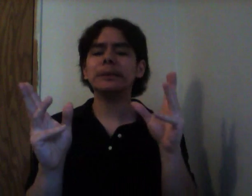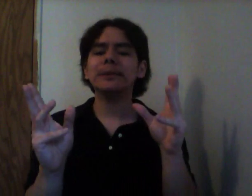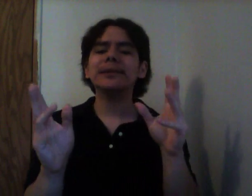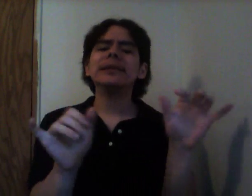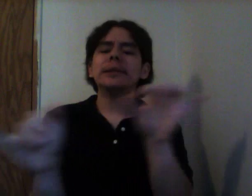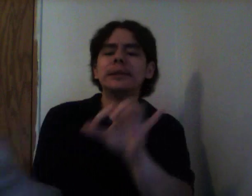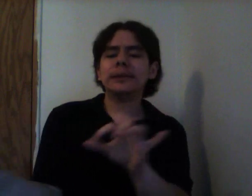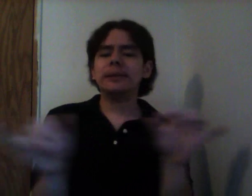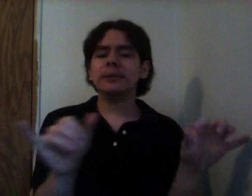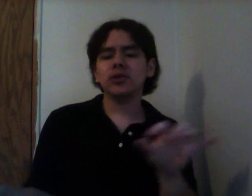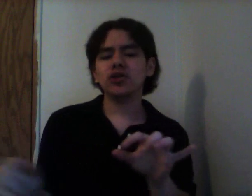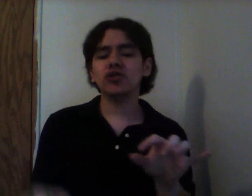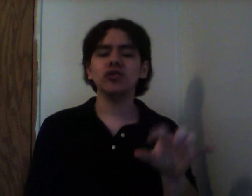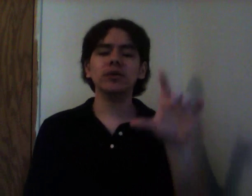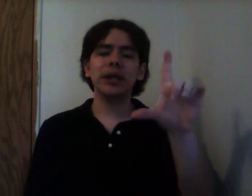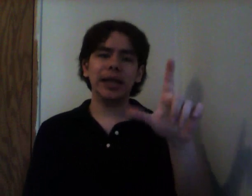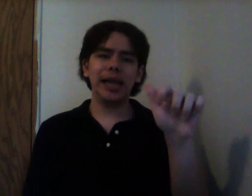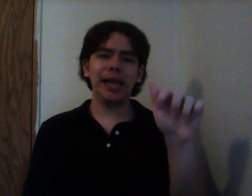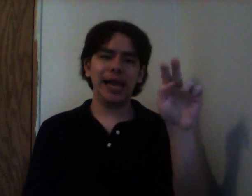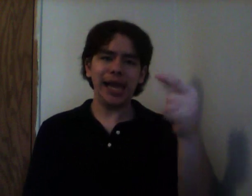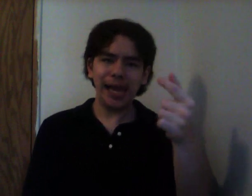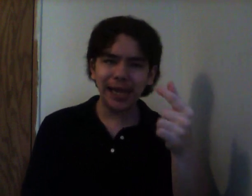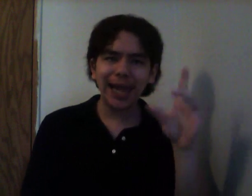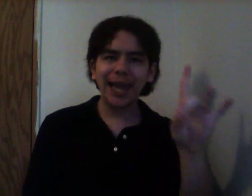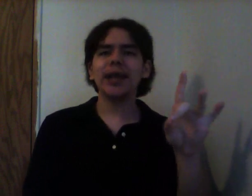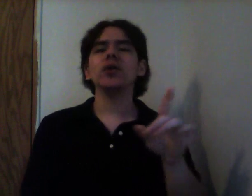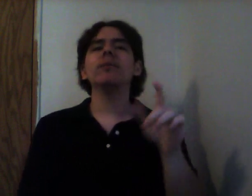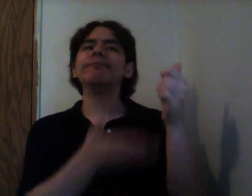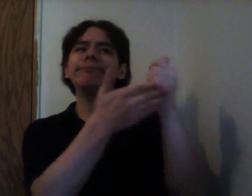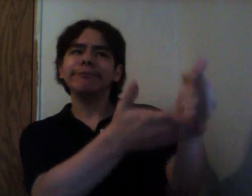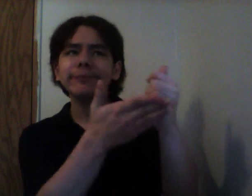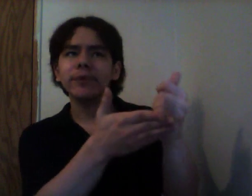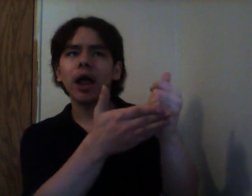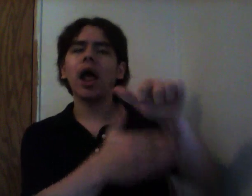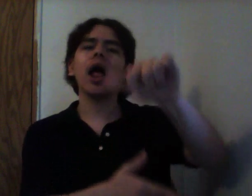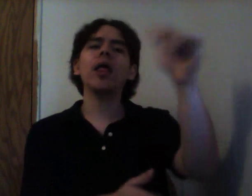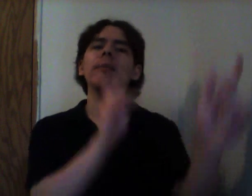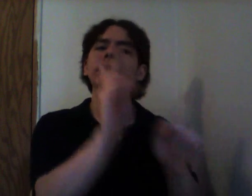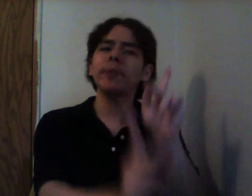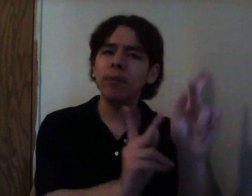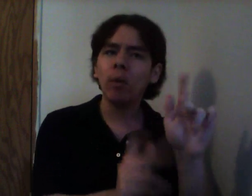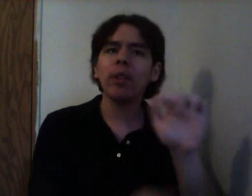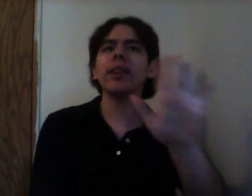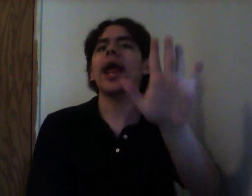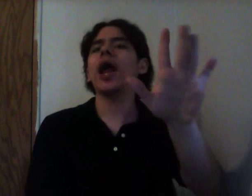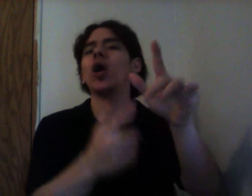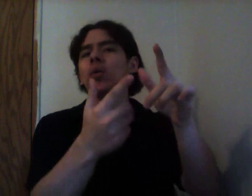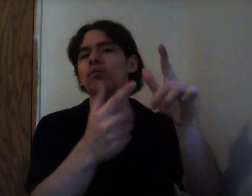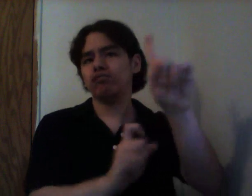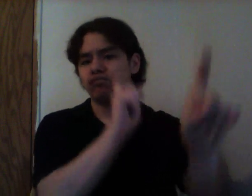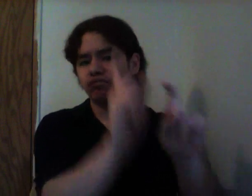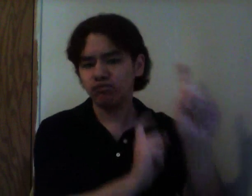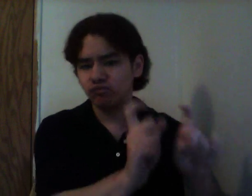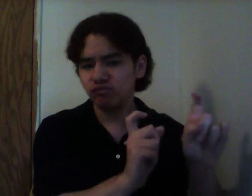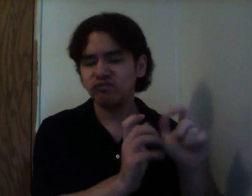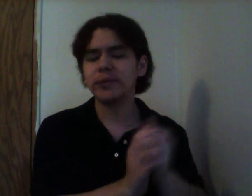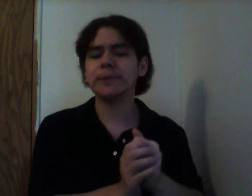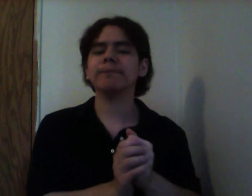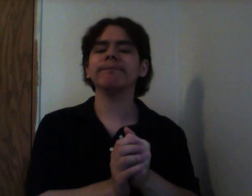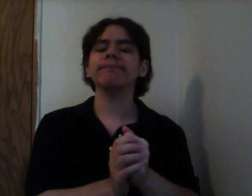you help other people with their questions, and that helps you to be seen more when